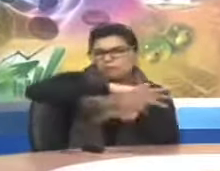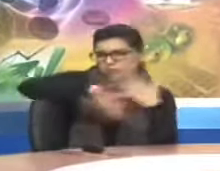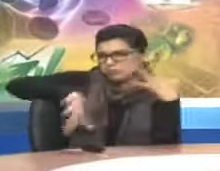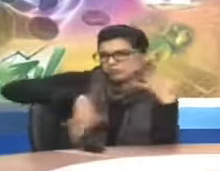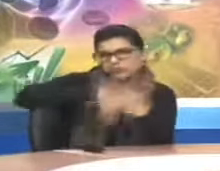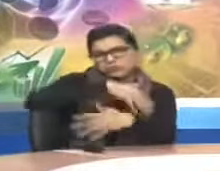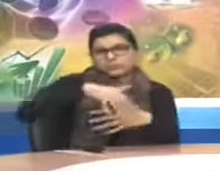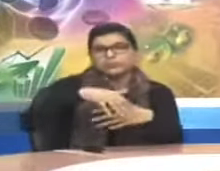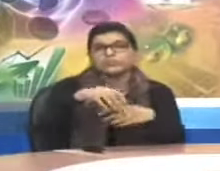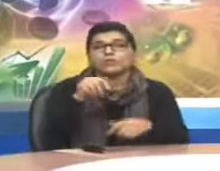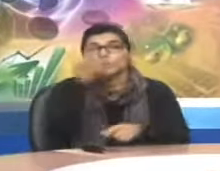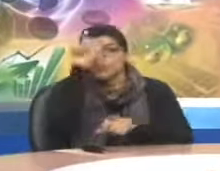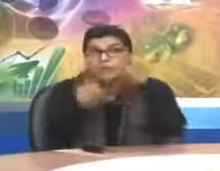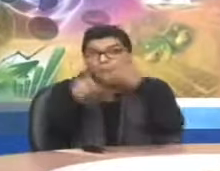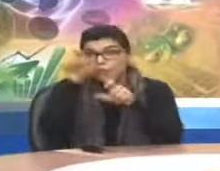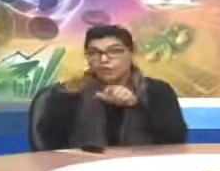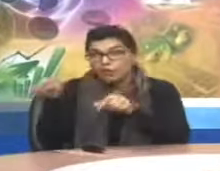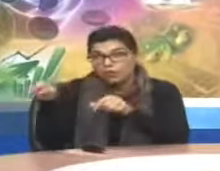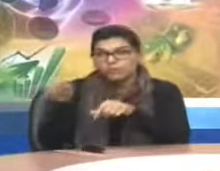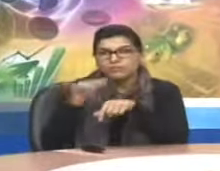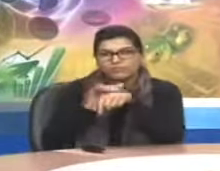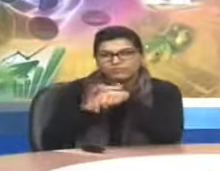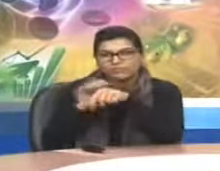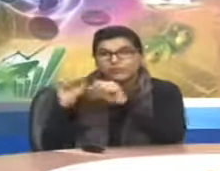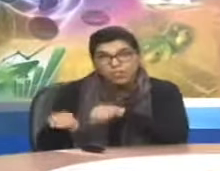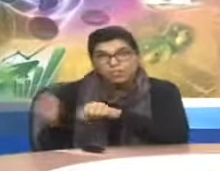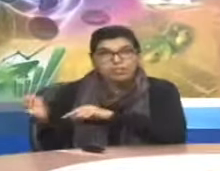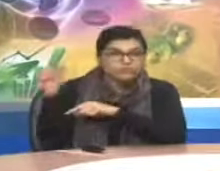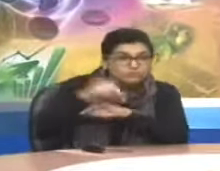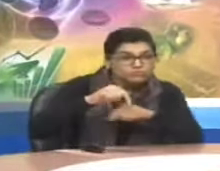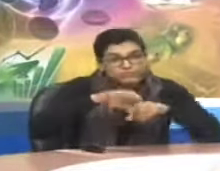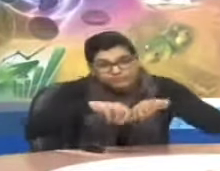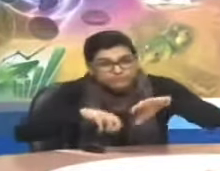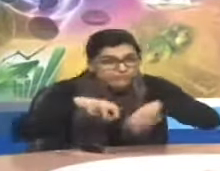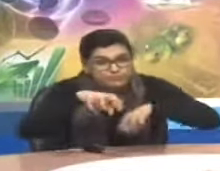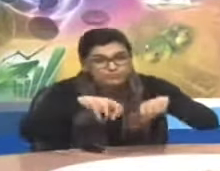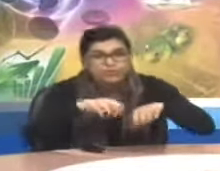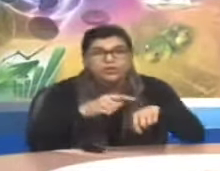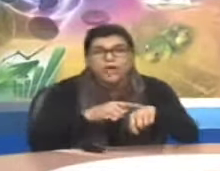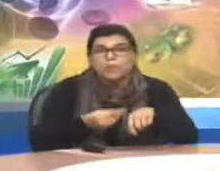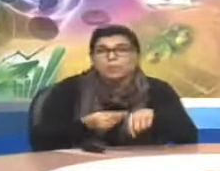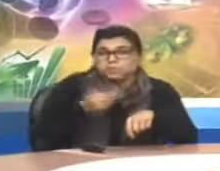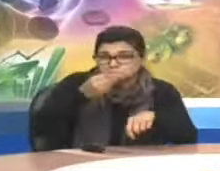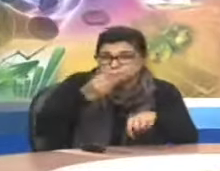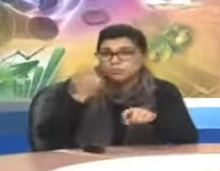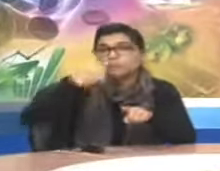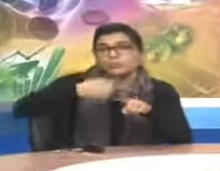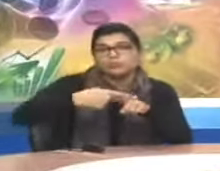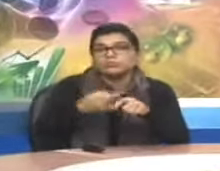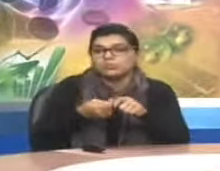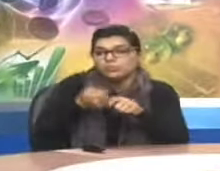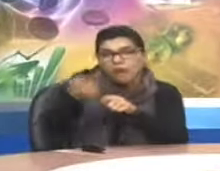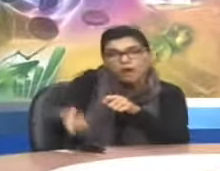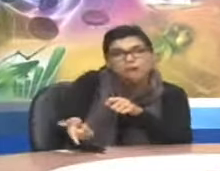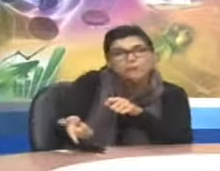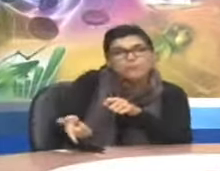besides compensating for the expenditure incurred on its collection and then again